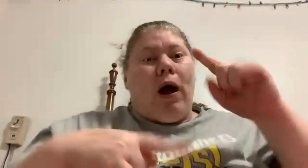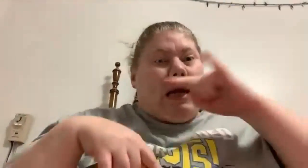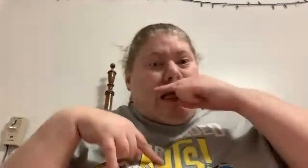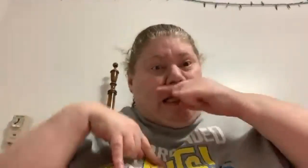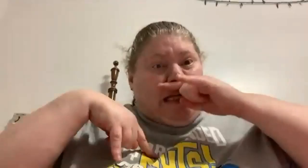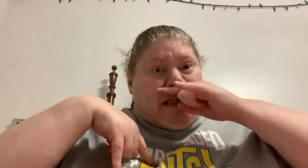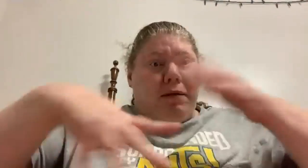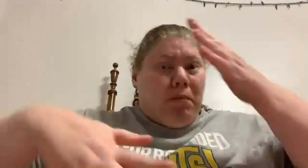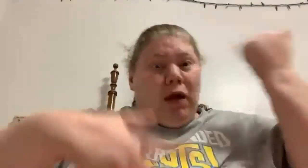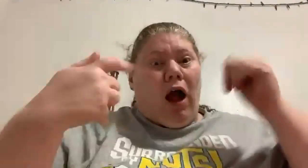Also, the